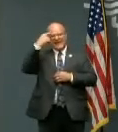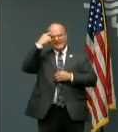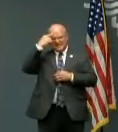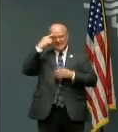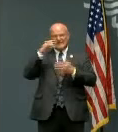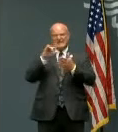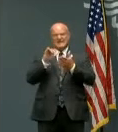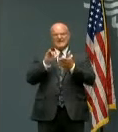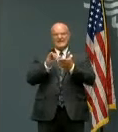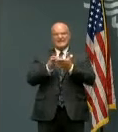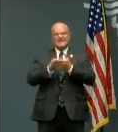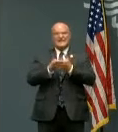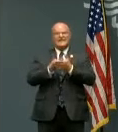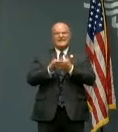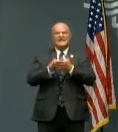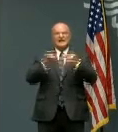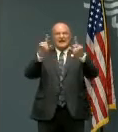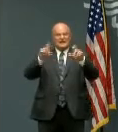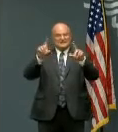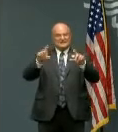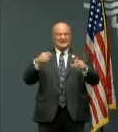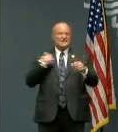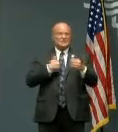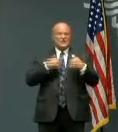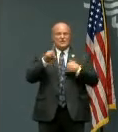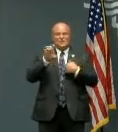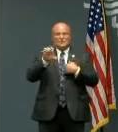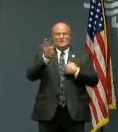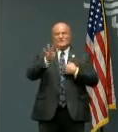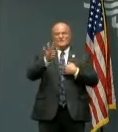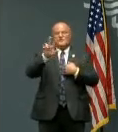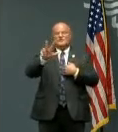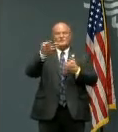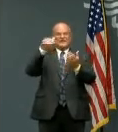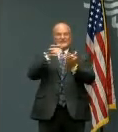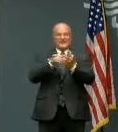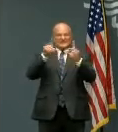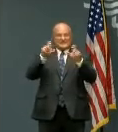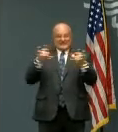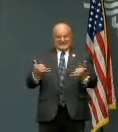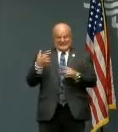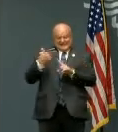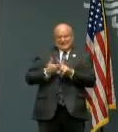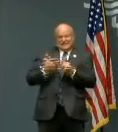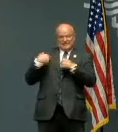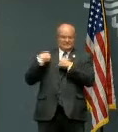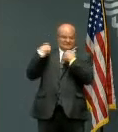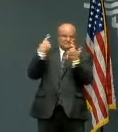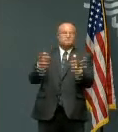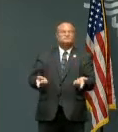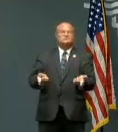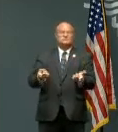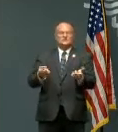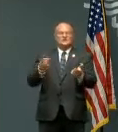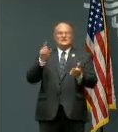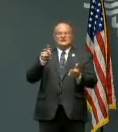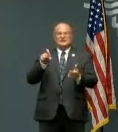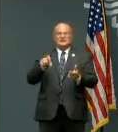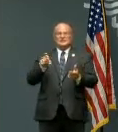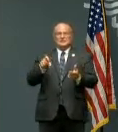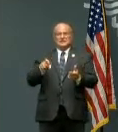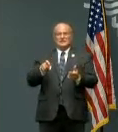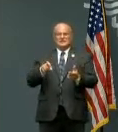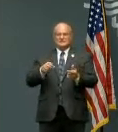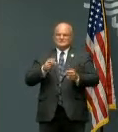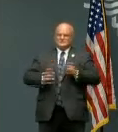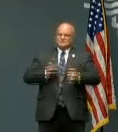that, and then on our test, we have 143,000 tests this month. We're going to have to